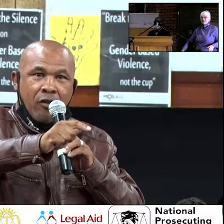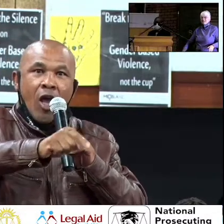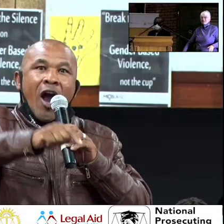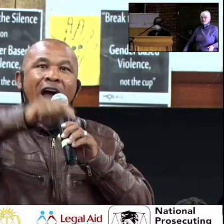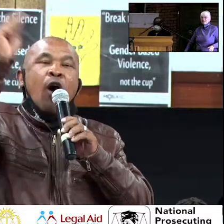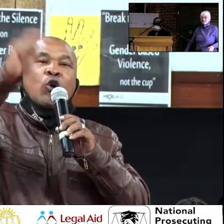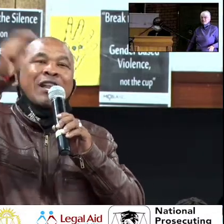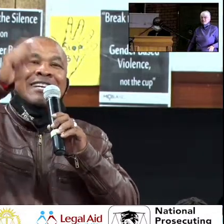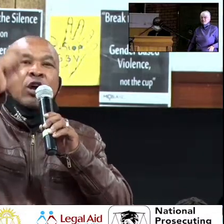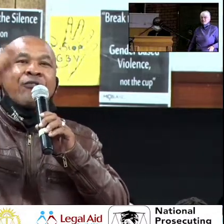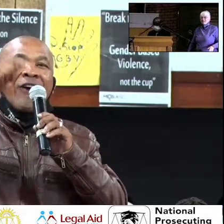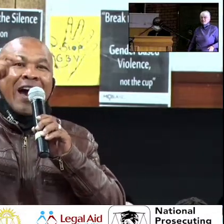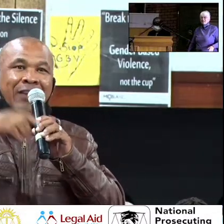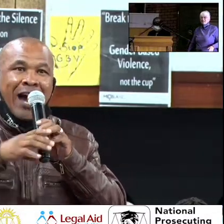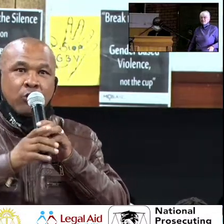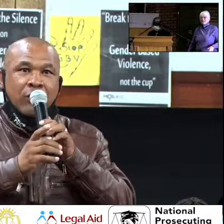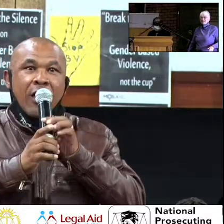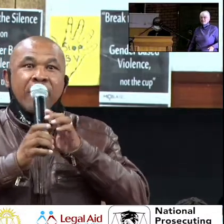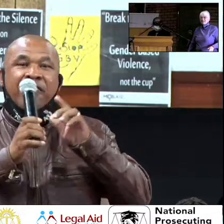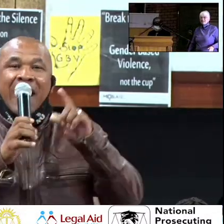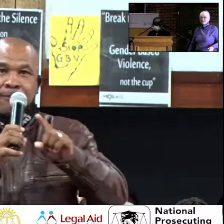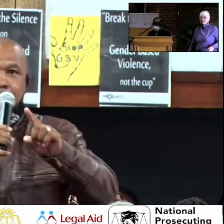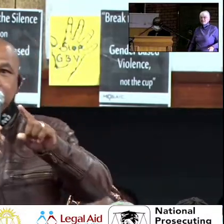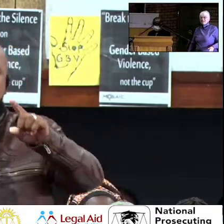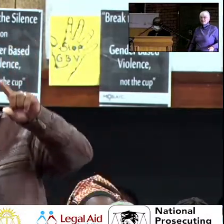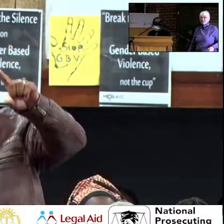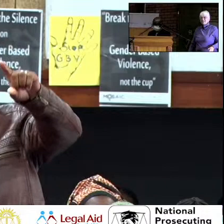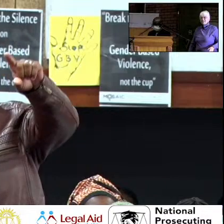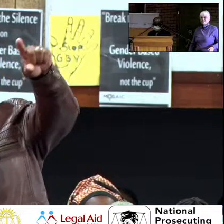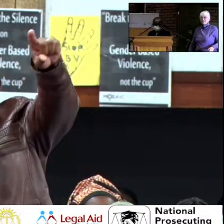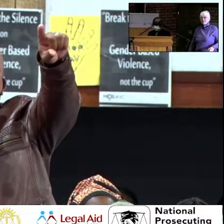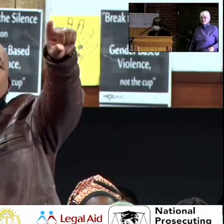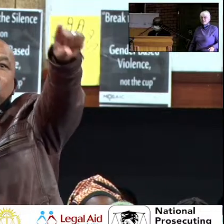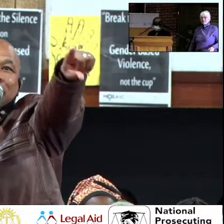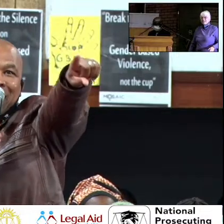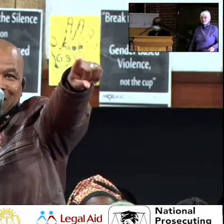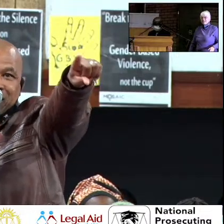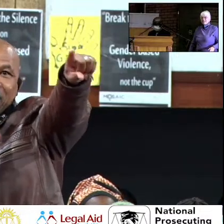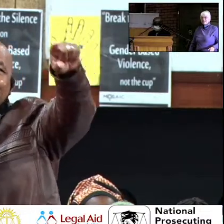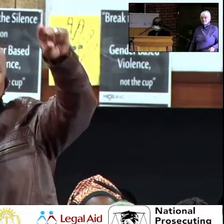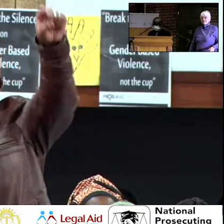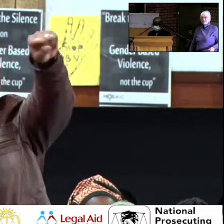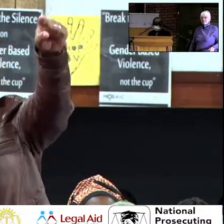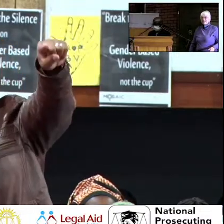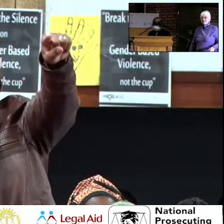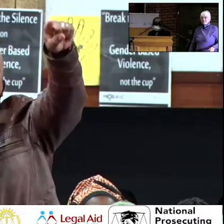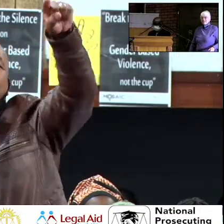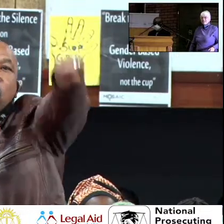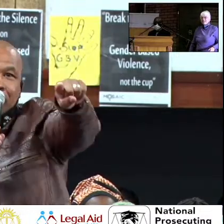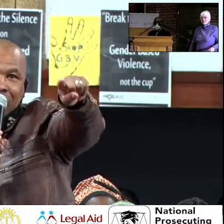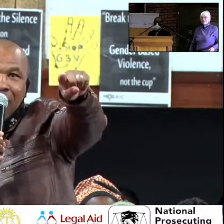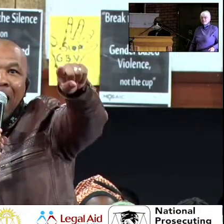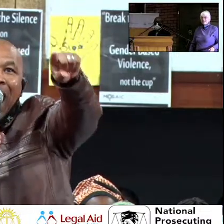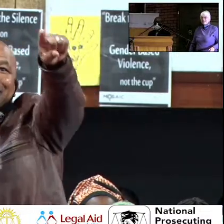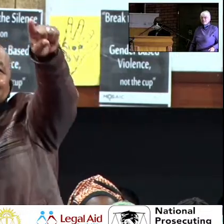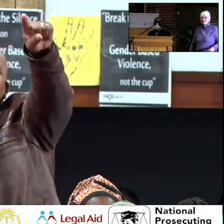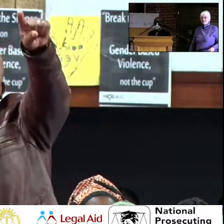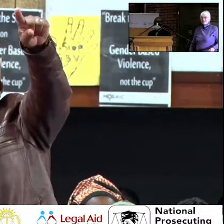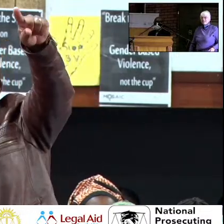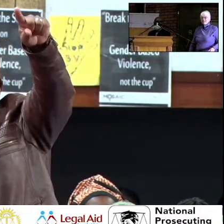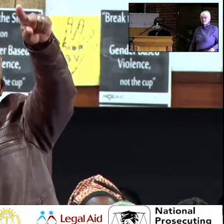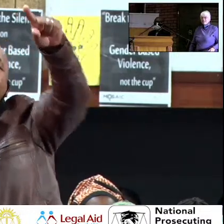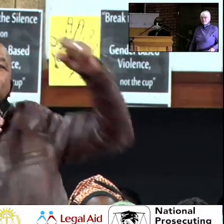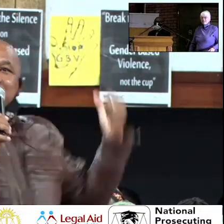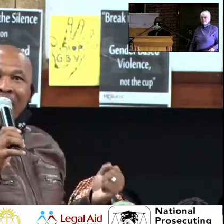there, only to find out that the prosecutors inside court are